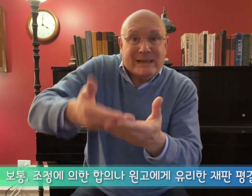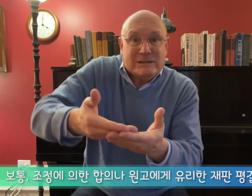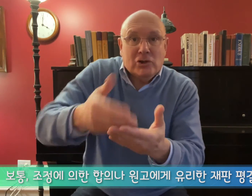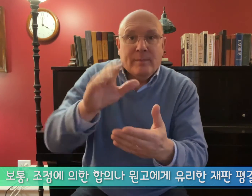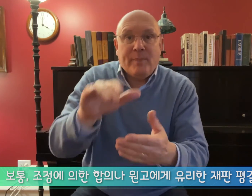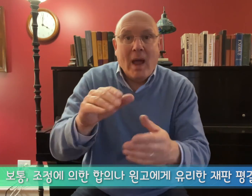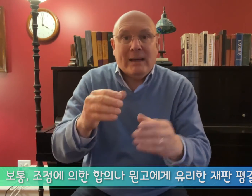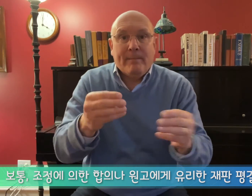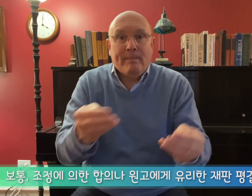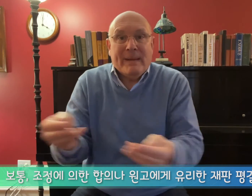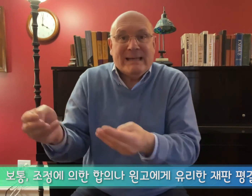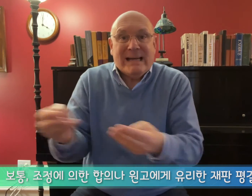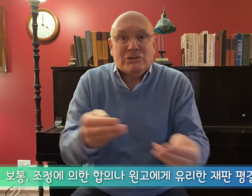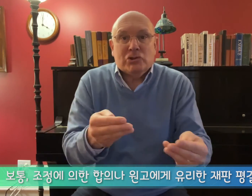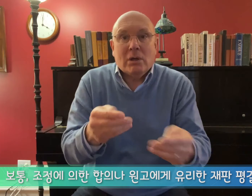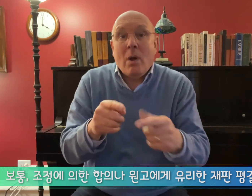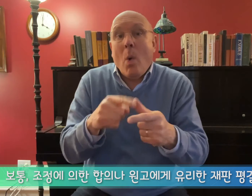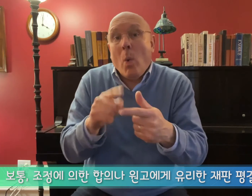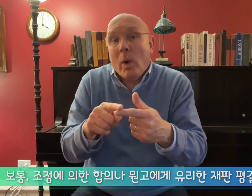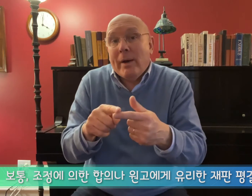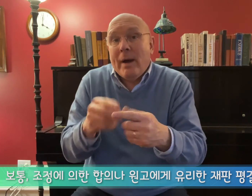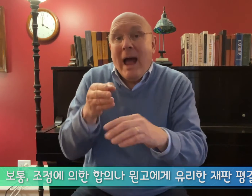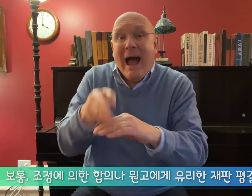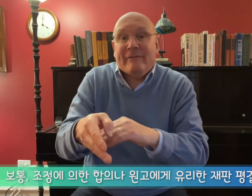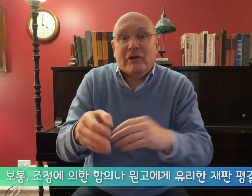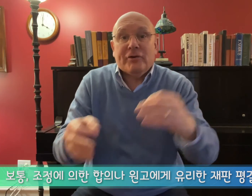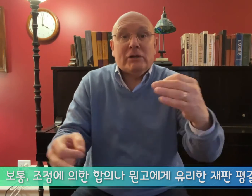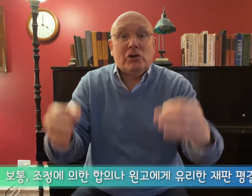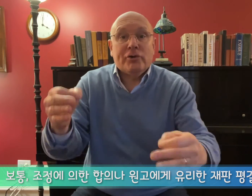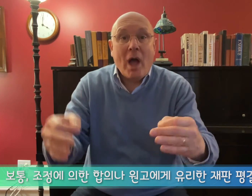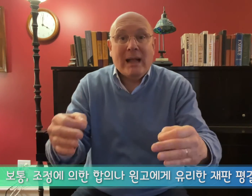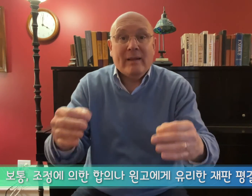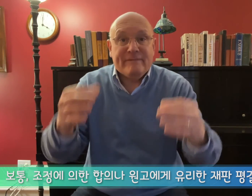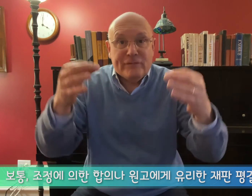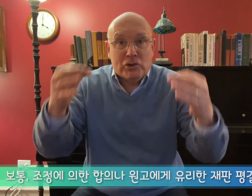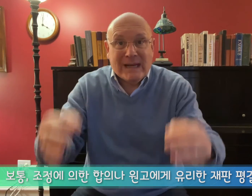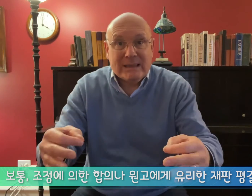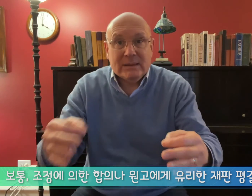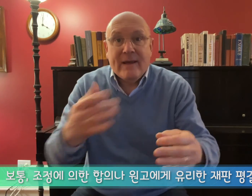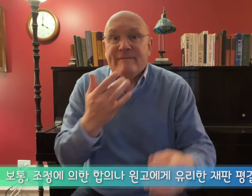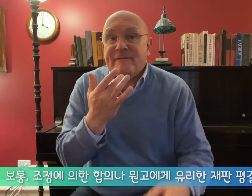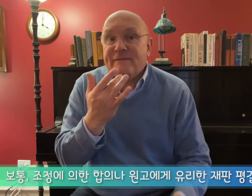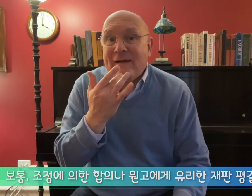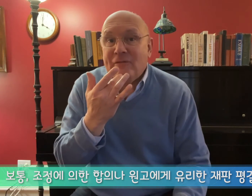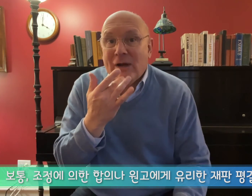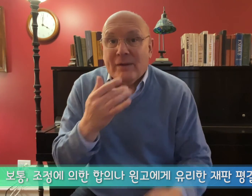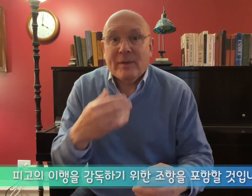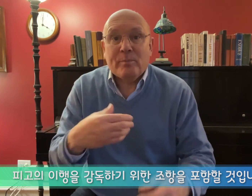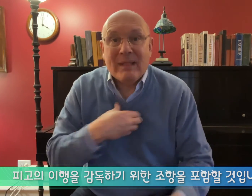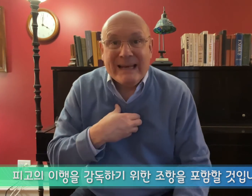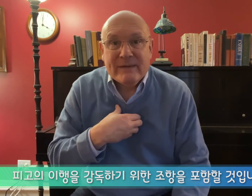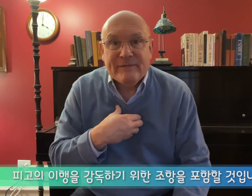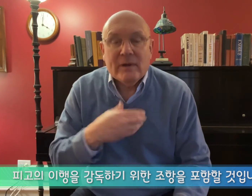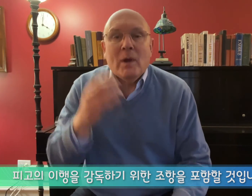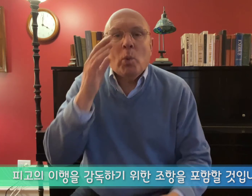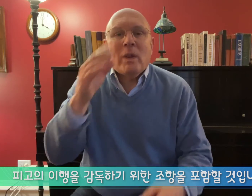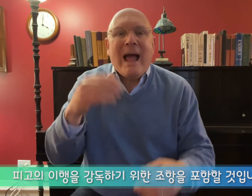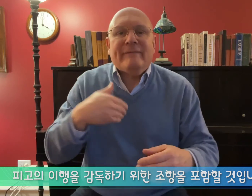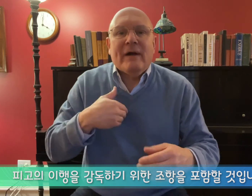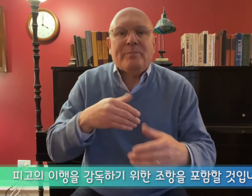Usually, a settlement reached by mediation or after a trial verdict favoring the plaintiff will